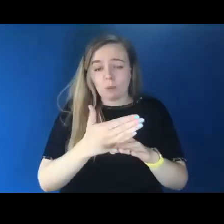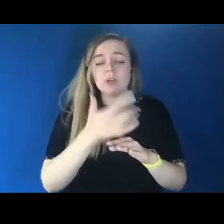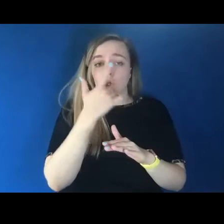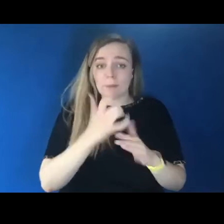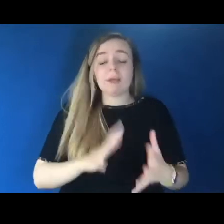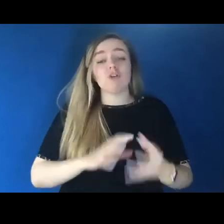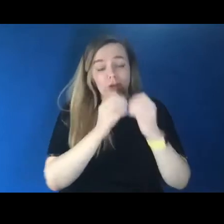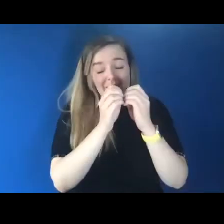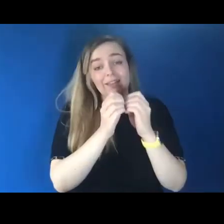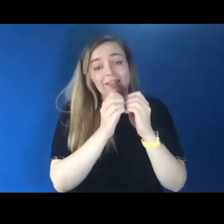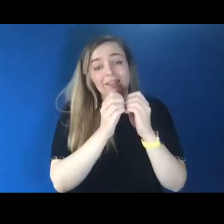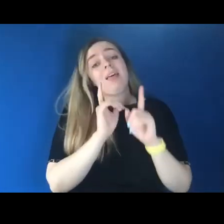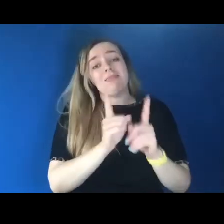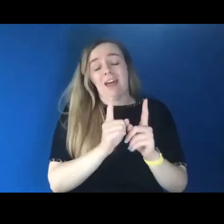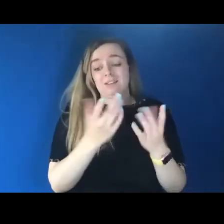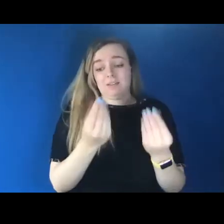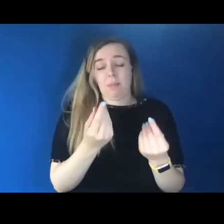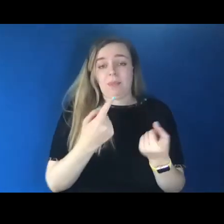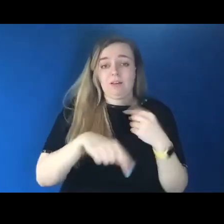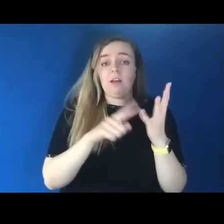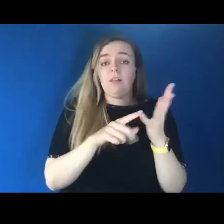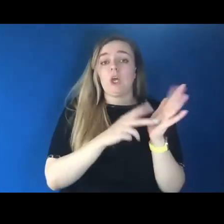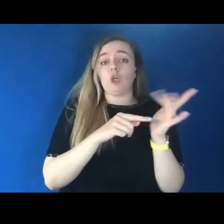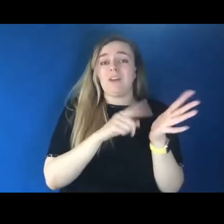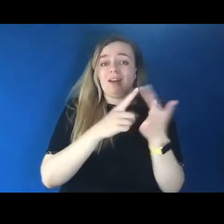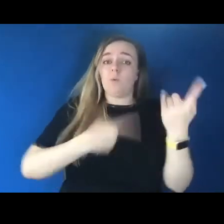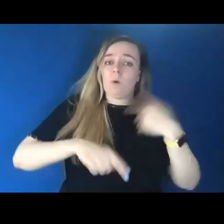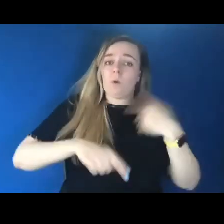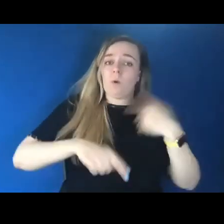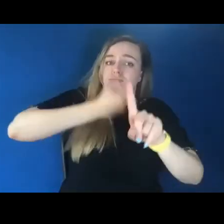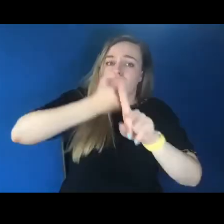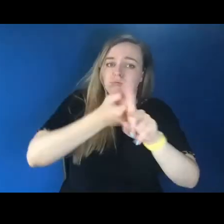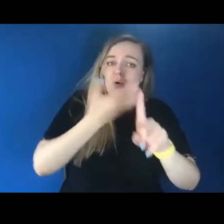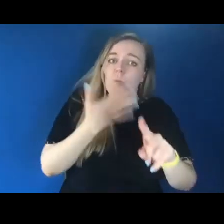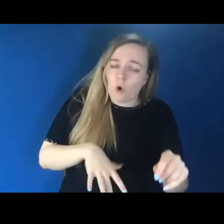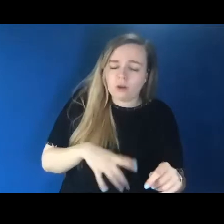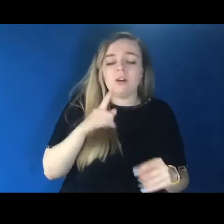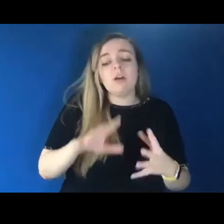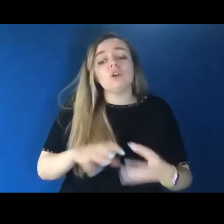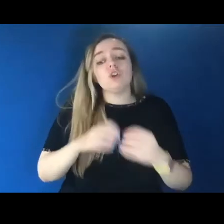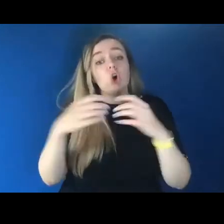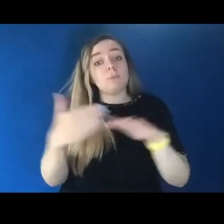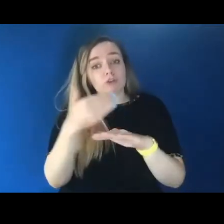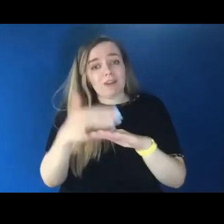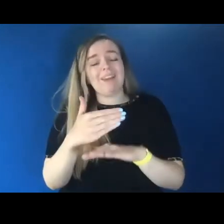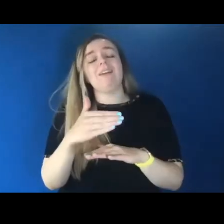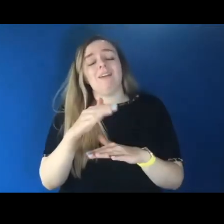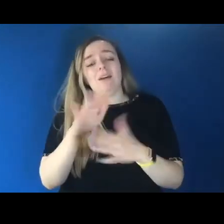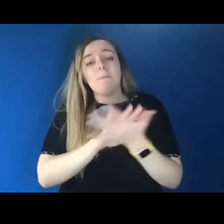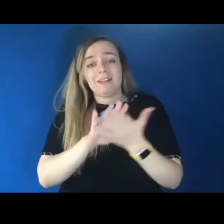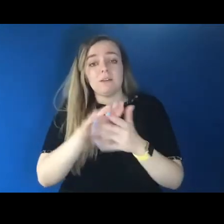that's something that we in Unite the Union are fighting for. These jobs created not only will give people in